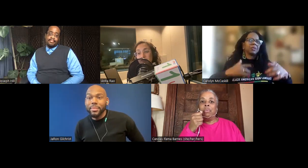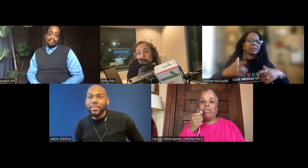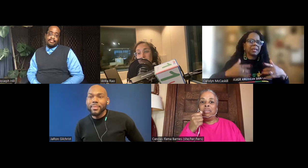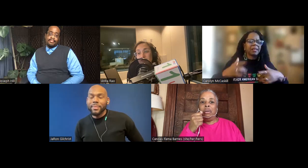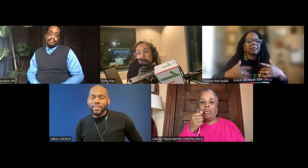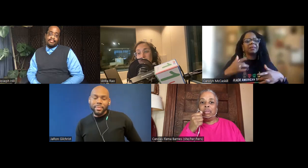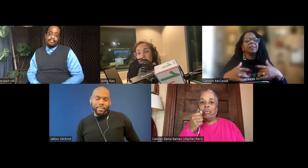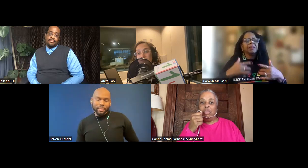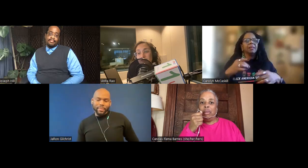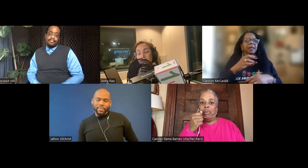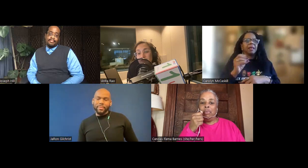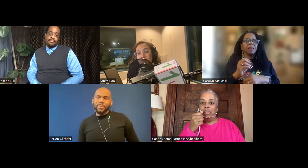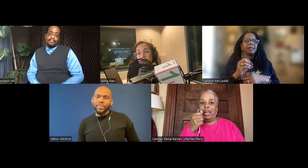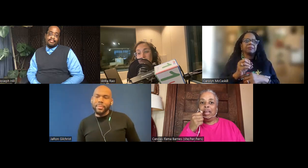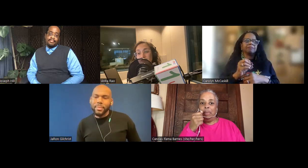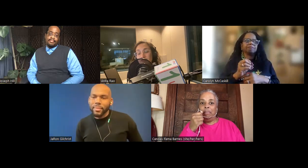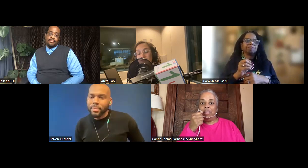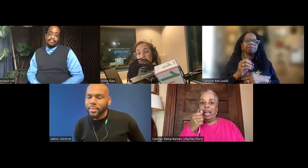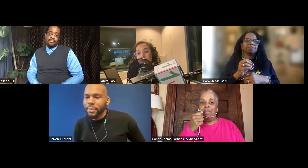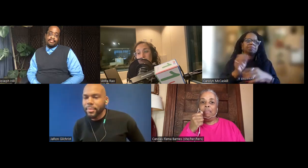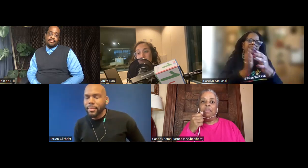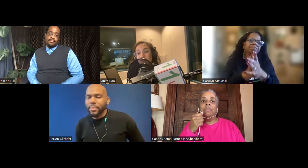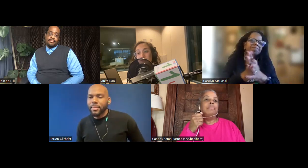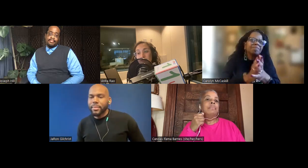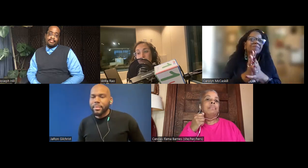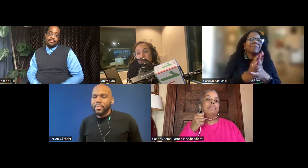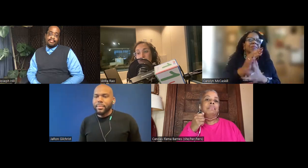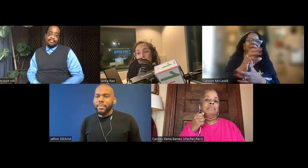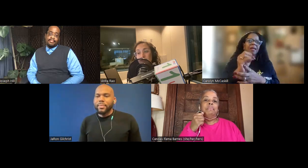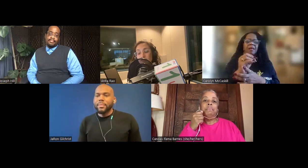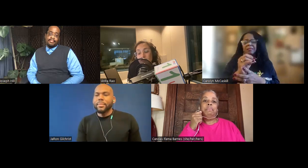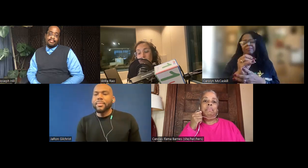The more we share what's going on, the more excited people get.